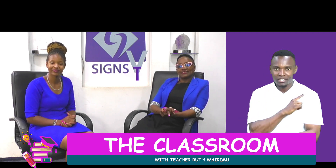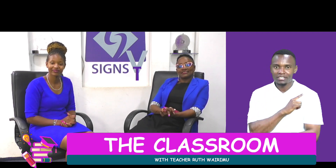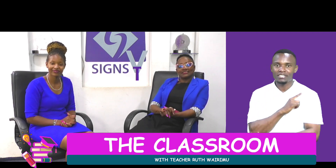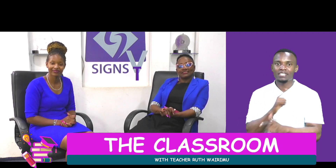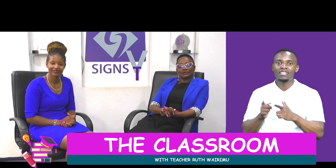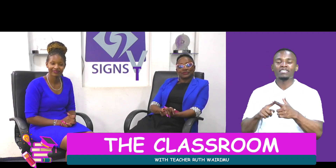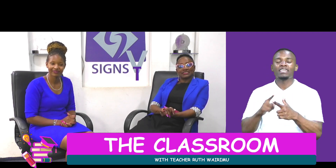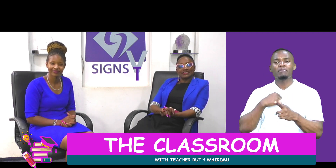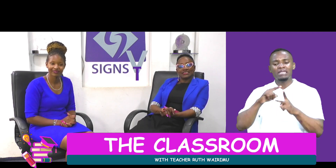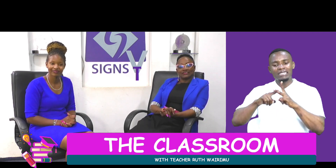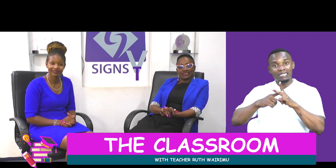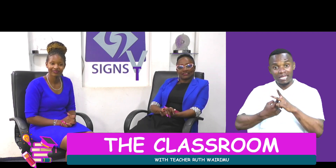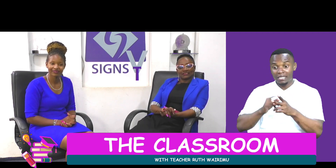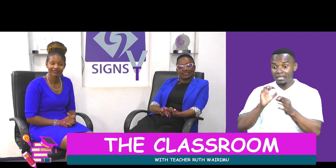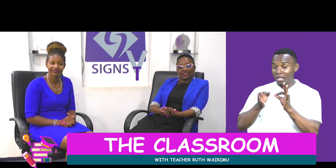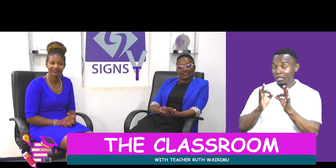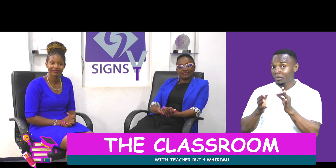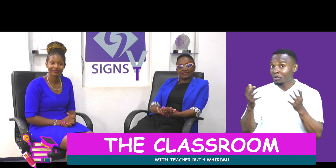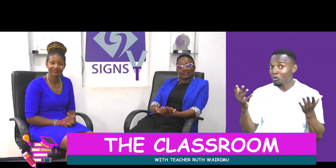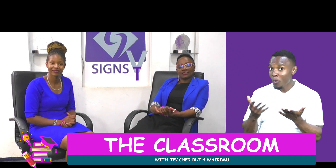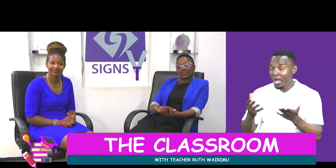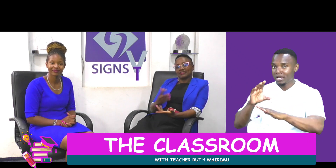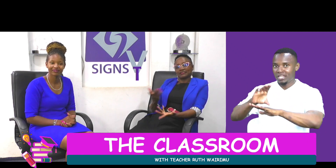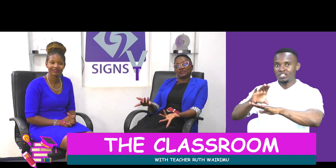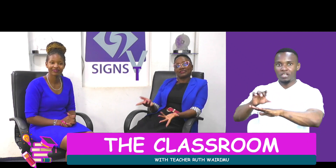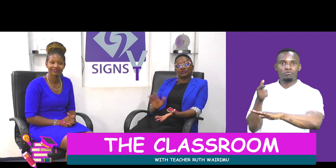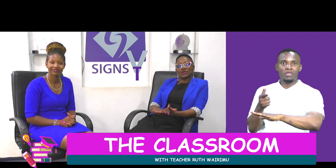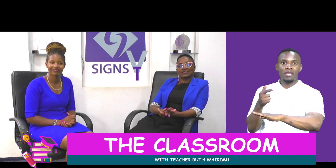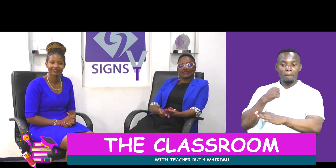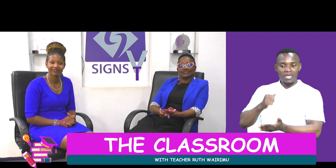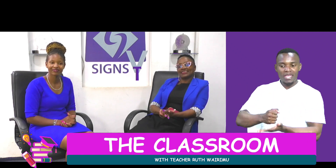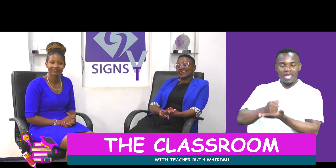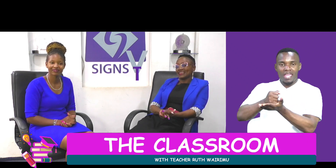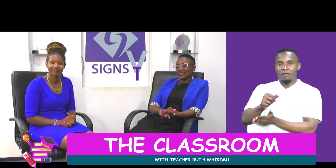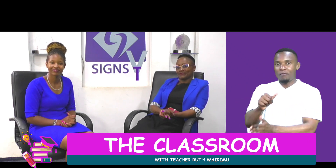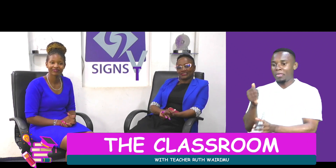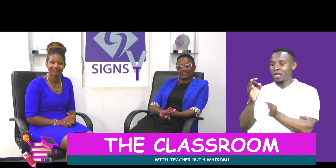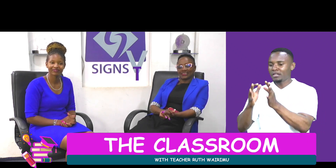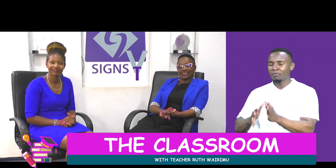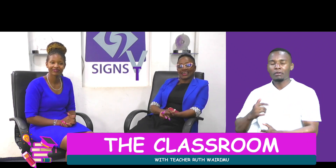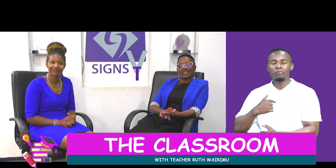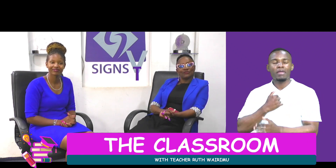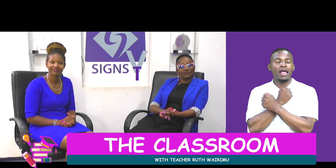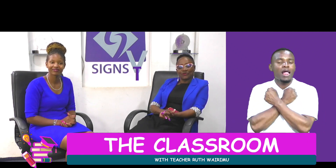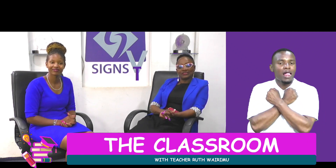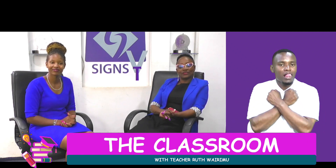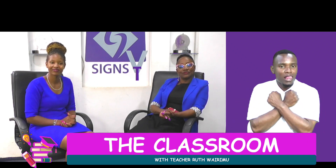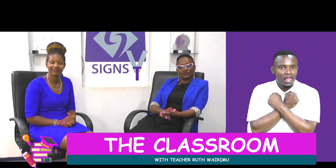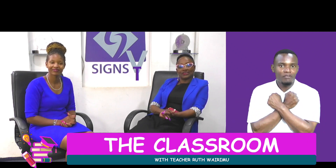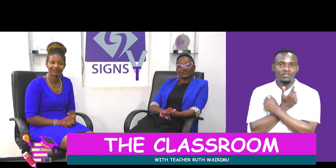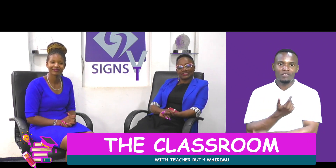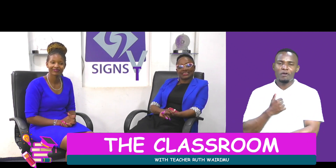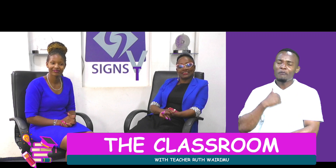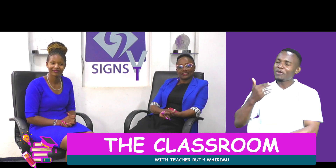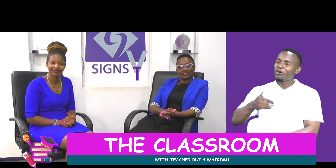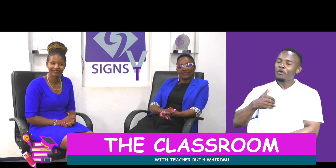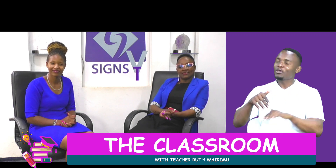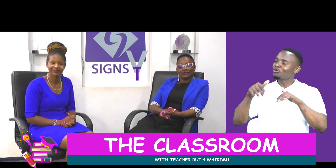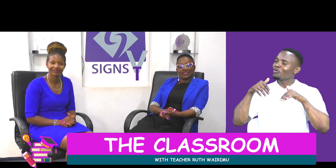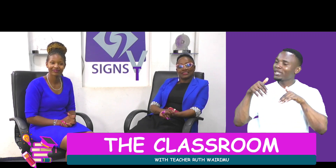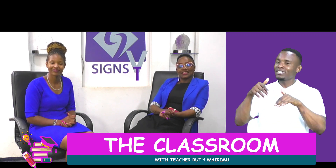and I started interpreting in church as I assisted the other interpreters who were in church, and I loved it. Like I always looked forward to